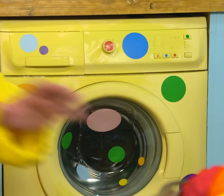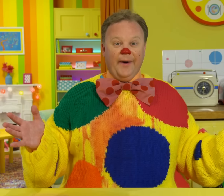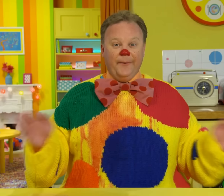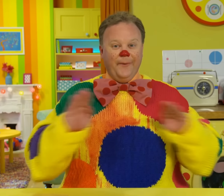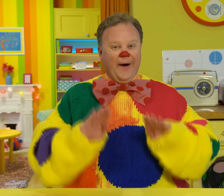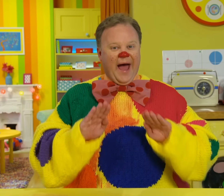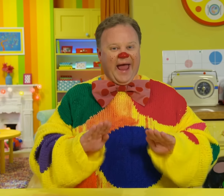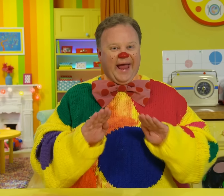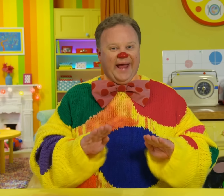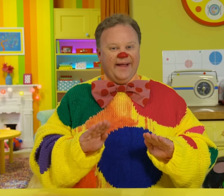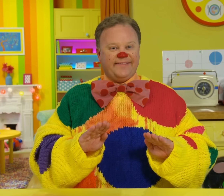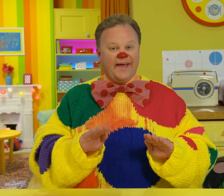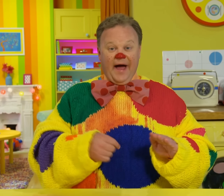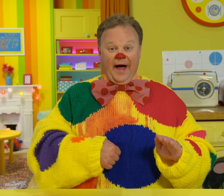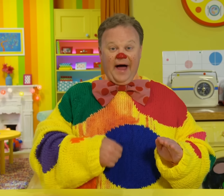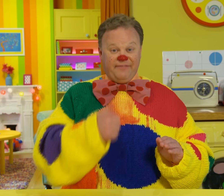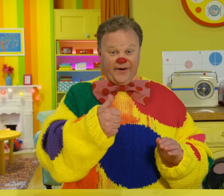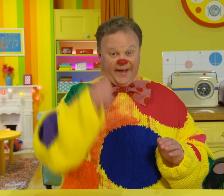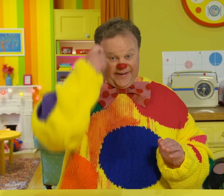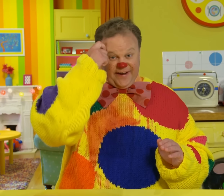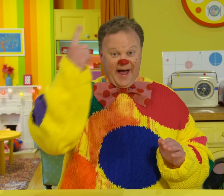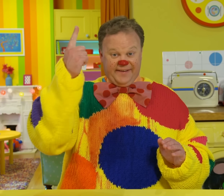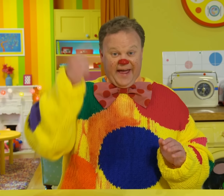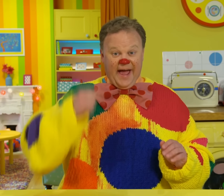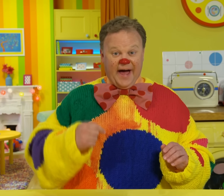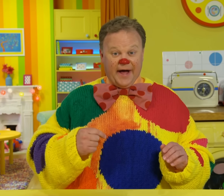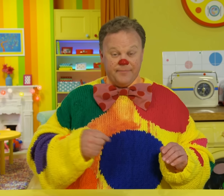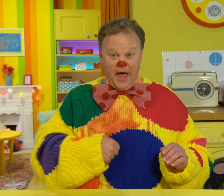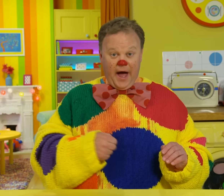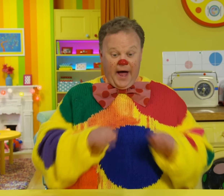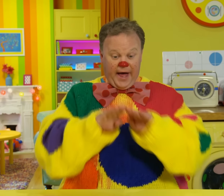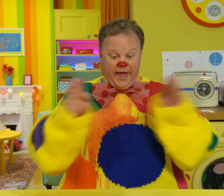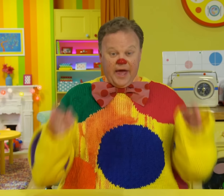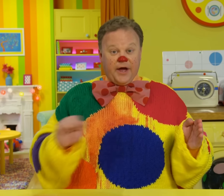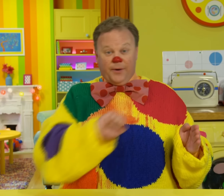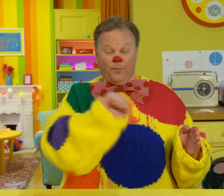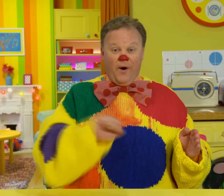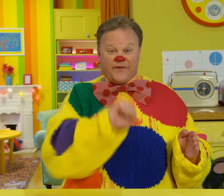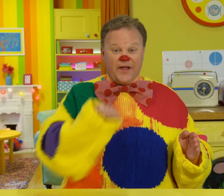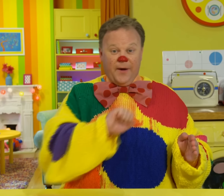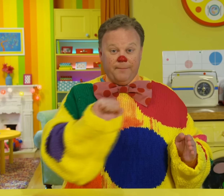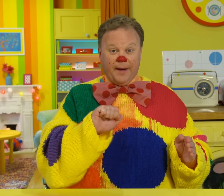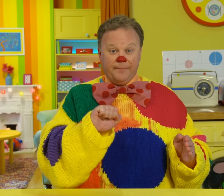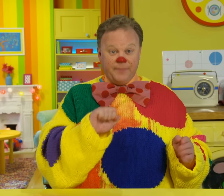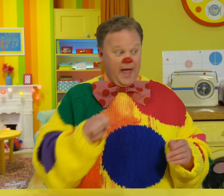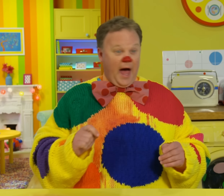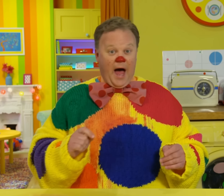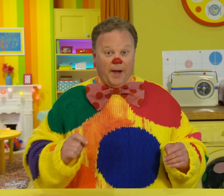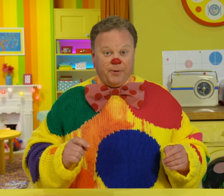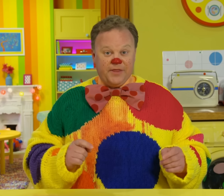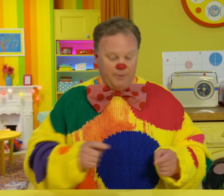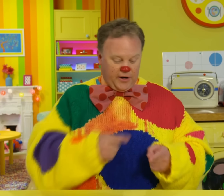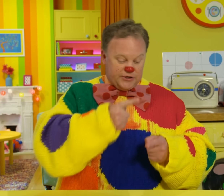Oh, wait. I've got a good idea. I can wash them. I'll put them on a